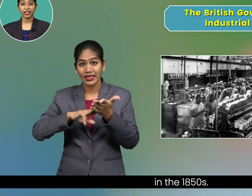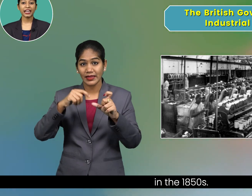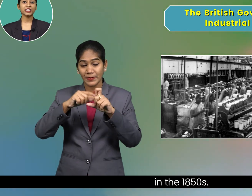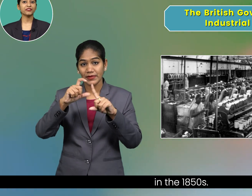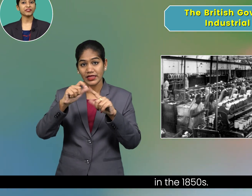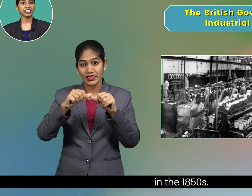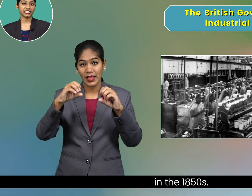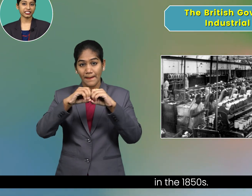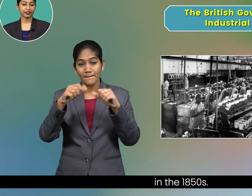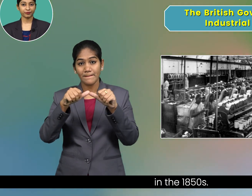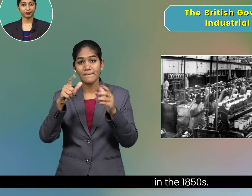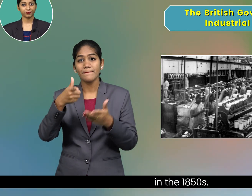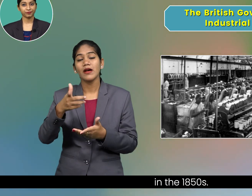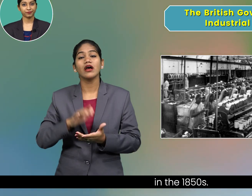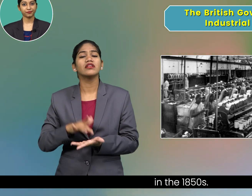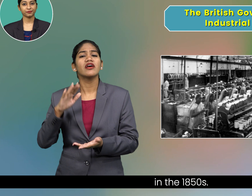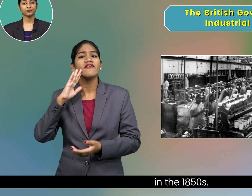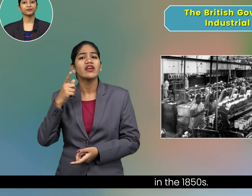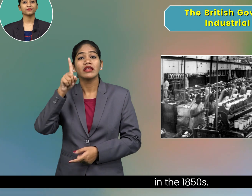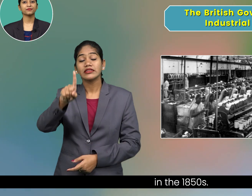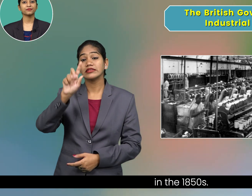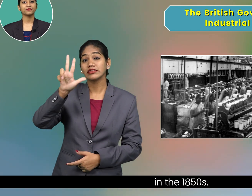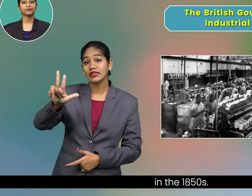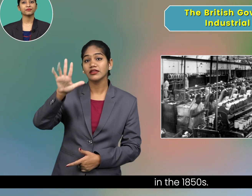the 1850s.